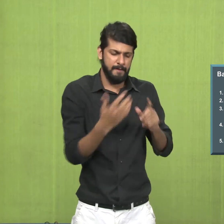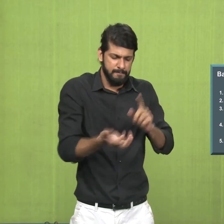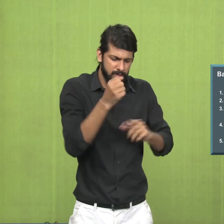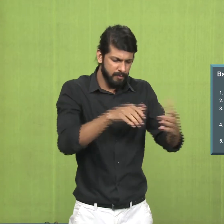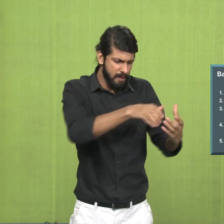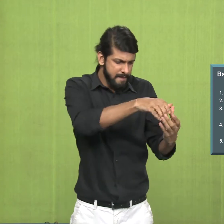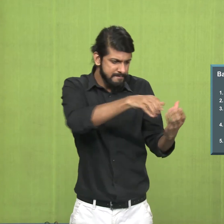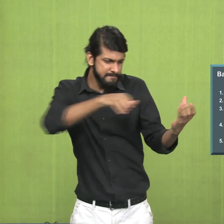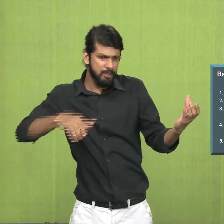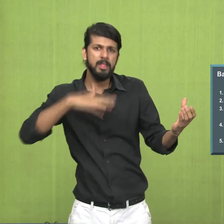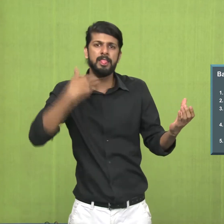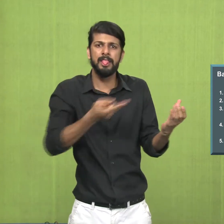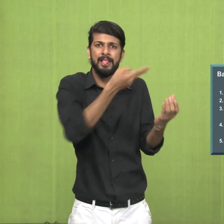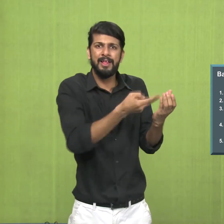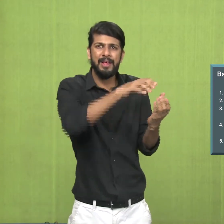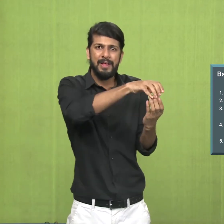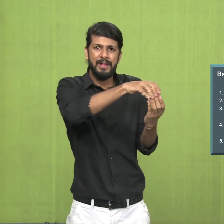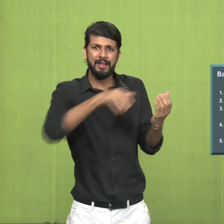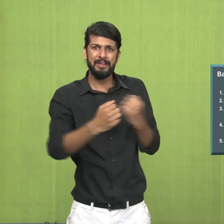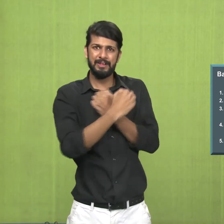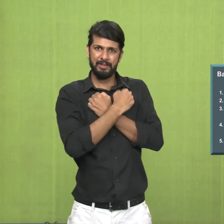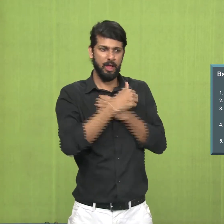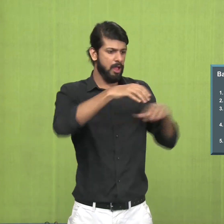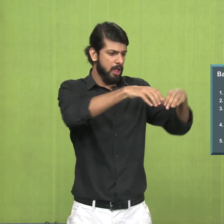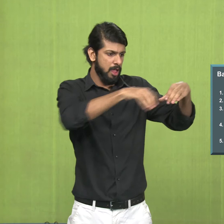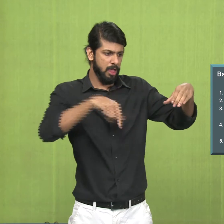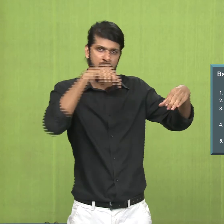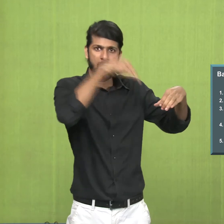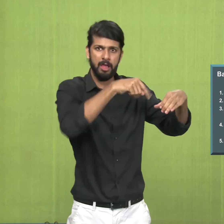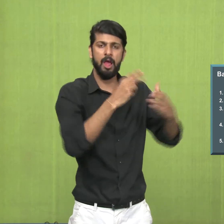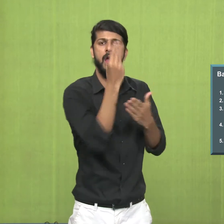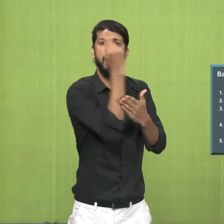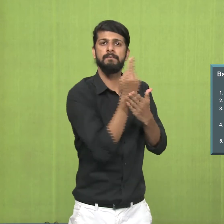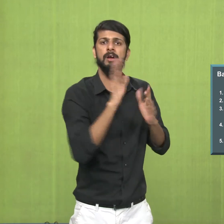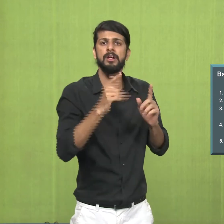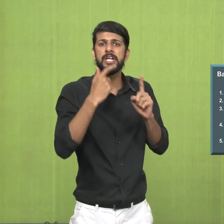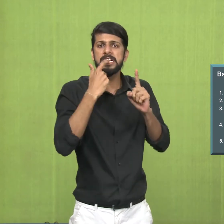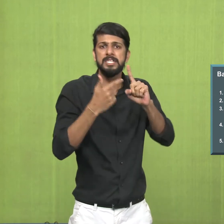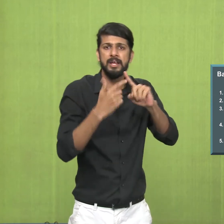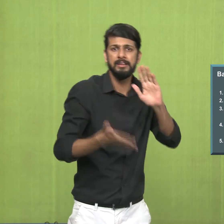Tempera paintings were also found on the early Egyptian sarcophagi decorations.